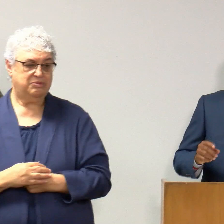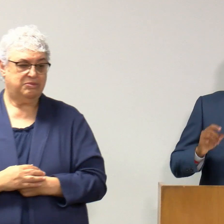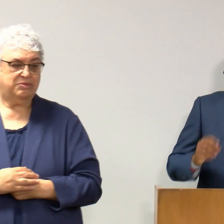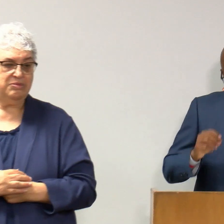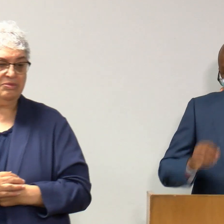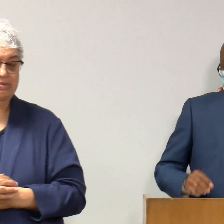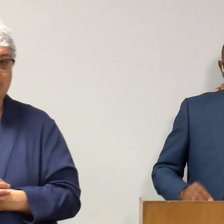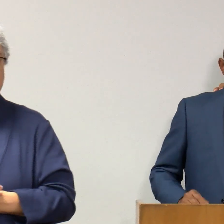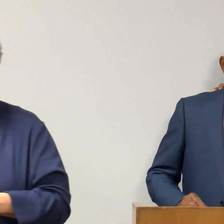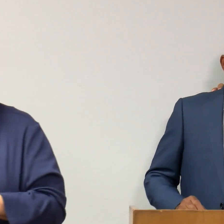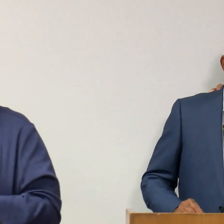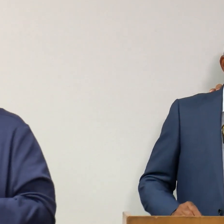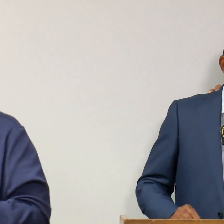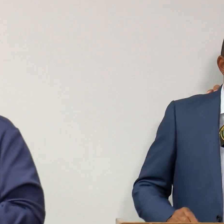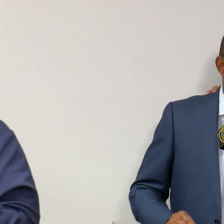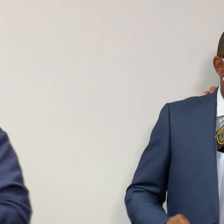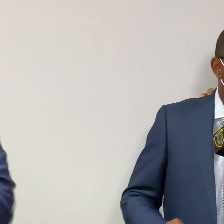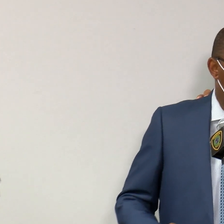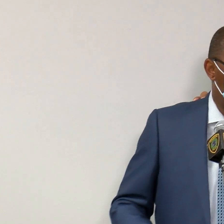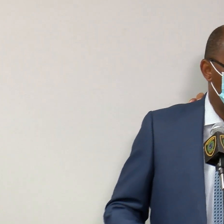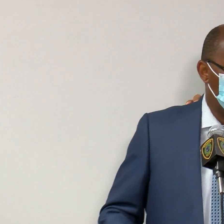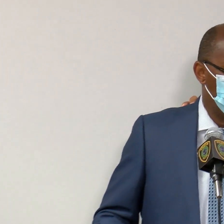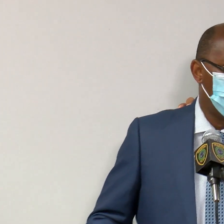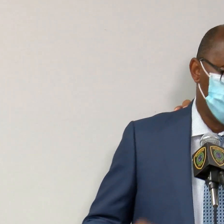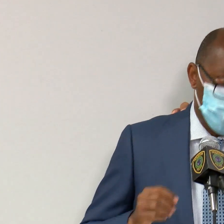But when you are wrong,